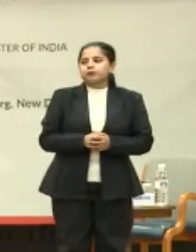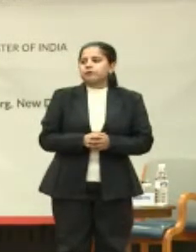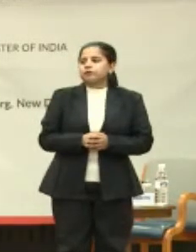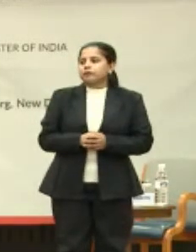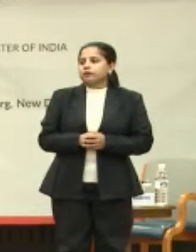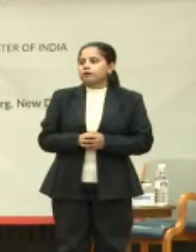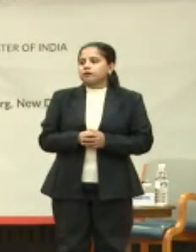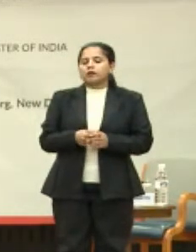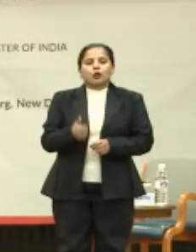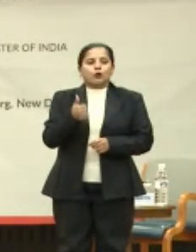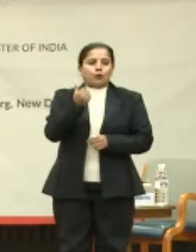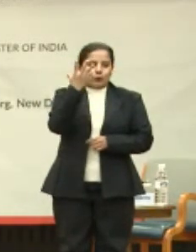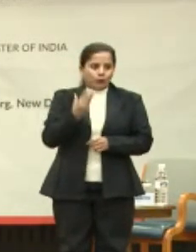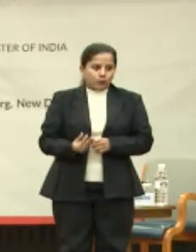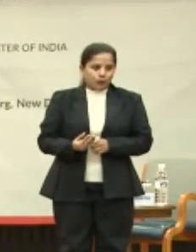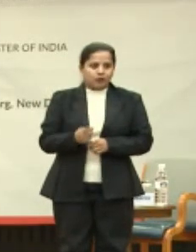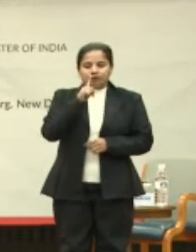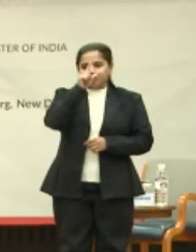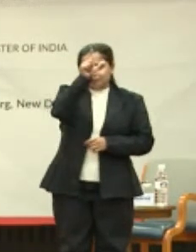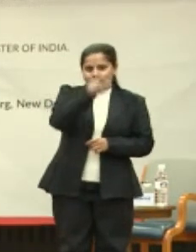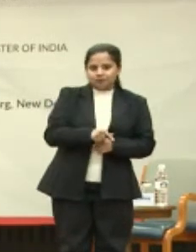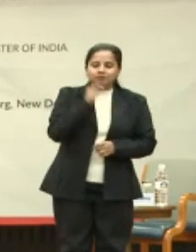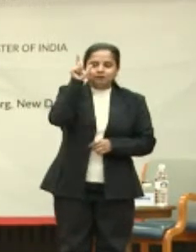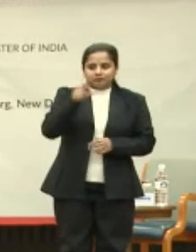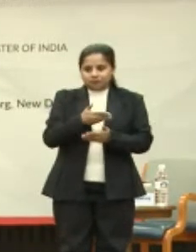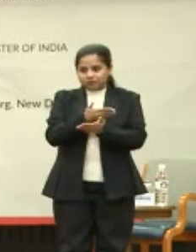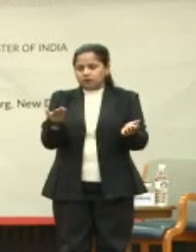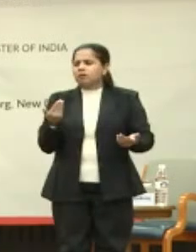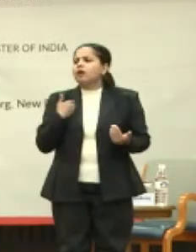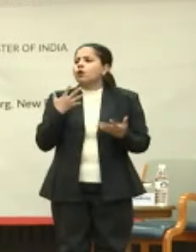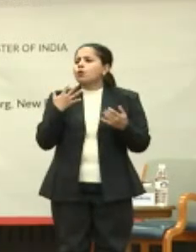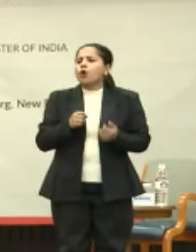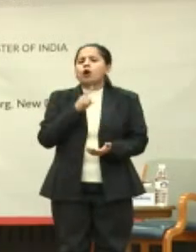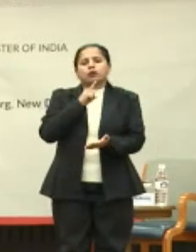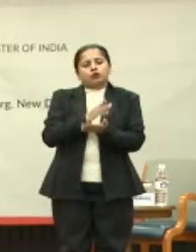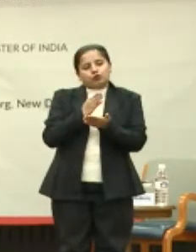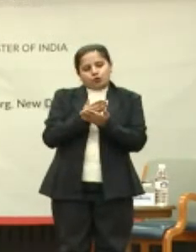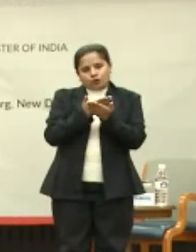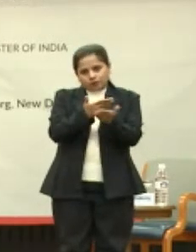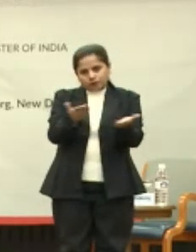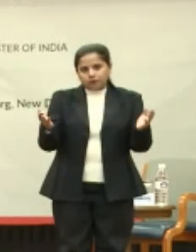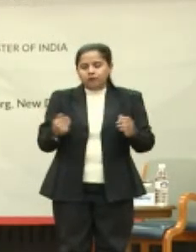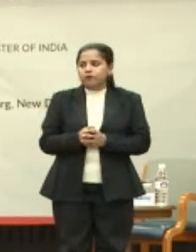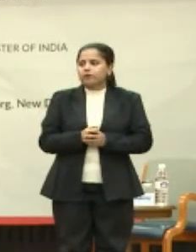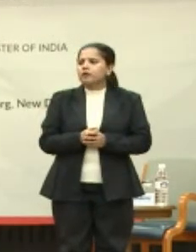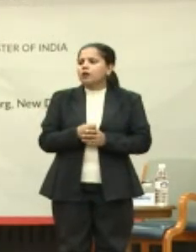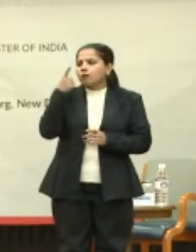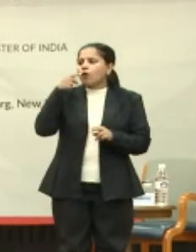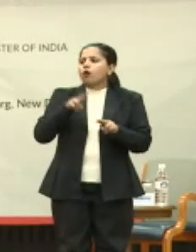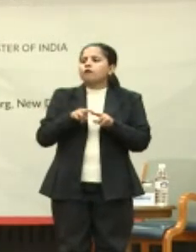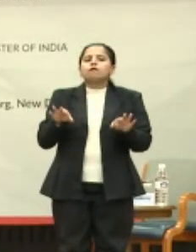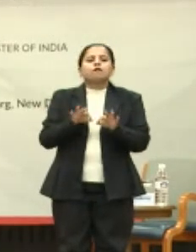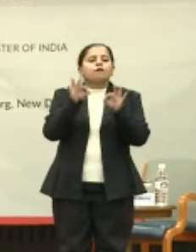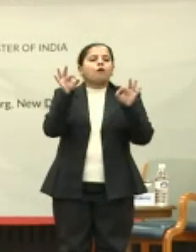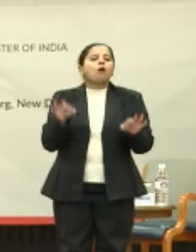Good evening, ladies and gentlemen. Let me assure you that in a formal